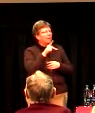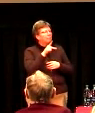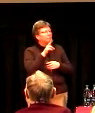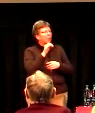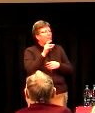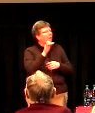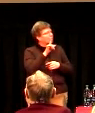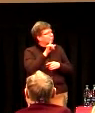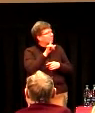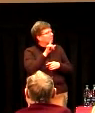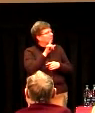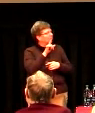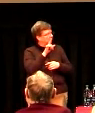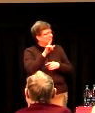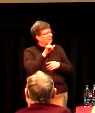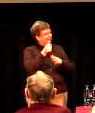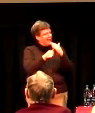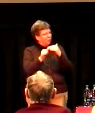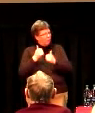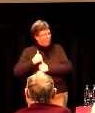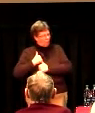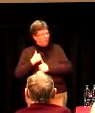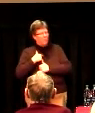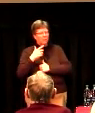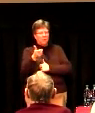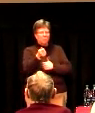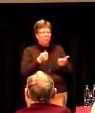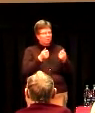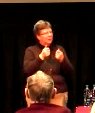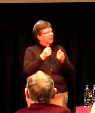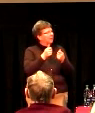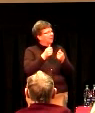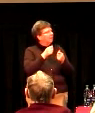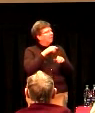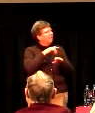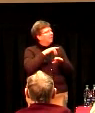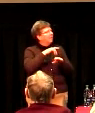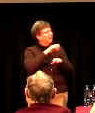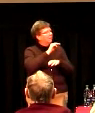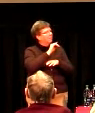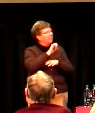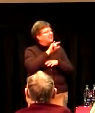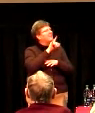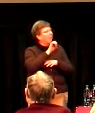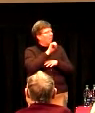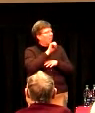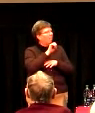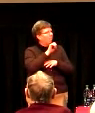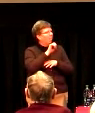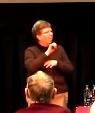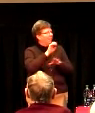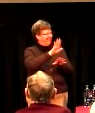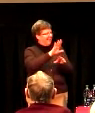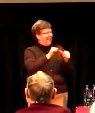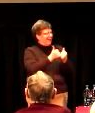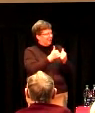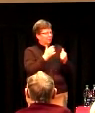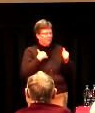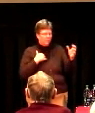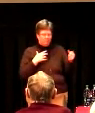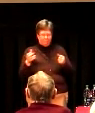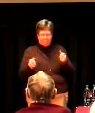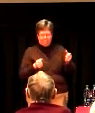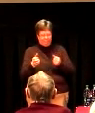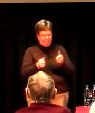for Caltech for the Army. We pulled in the Ballistic Missile Agency from Huntsville. And so we were pulling all these people